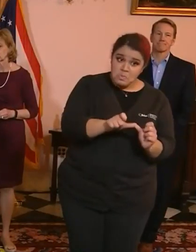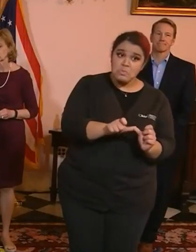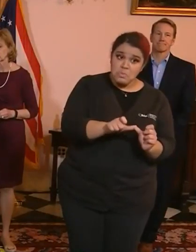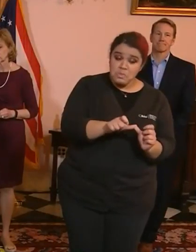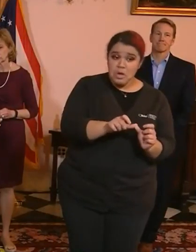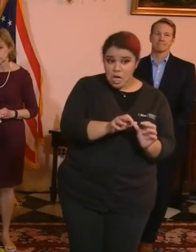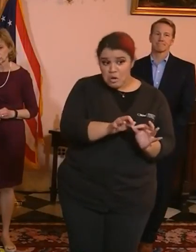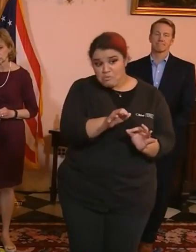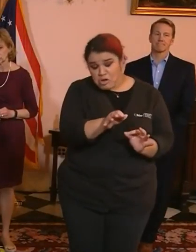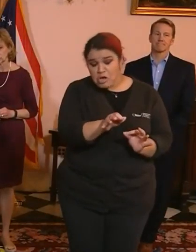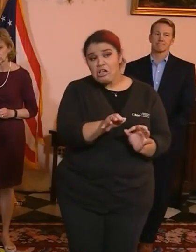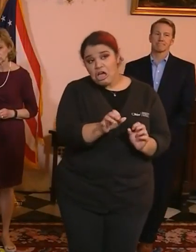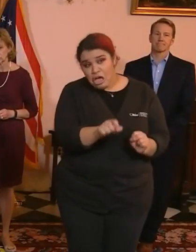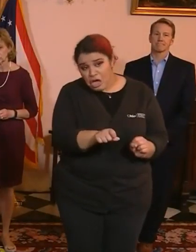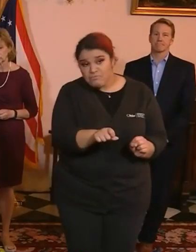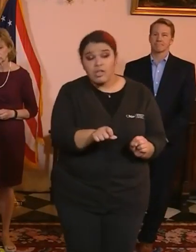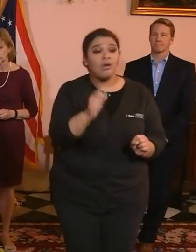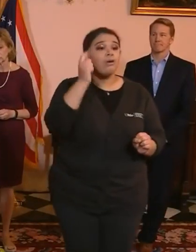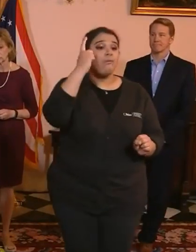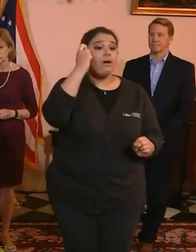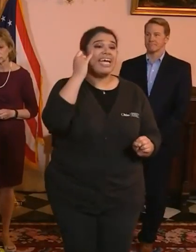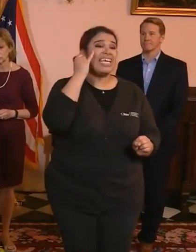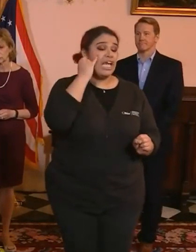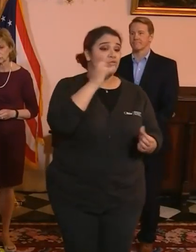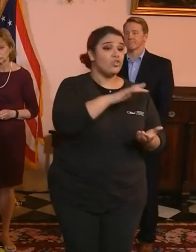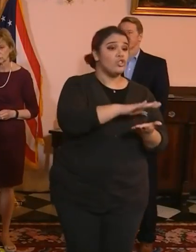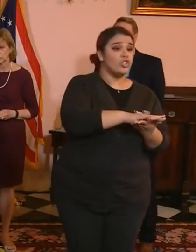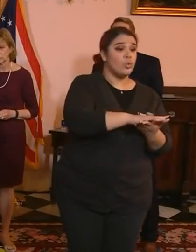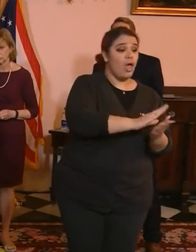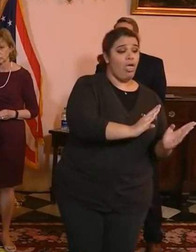goes into the summer,